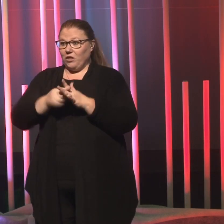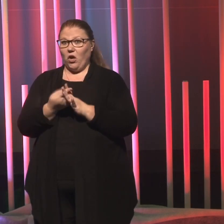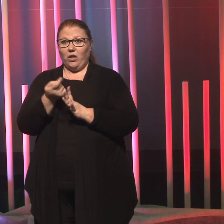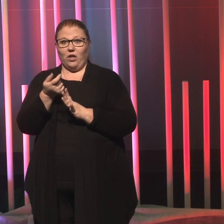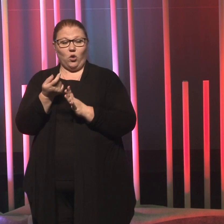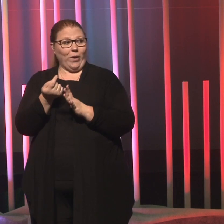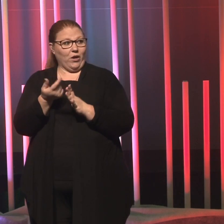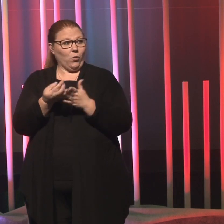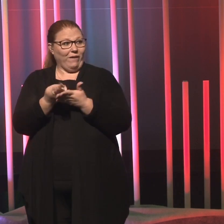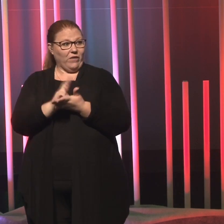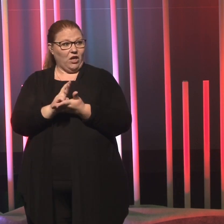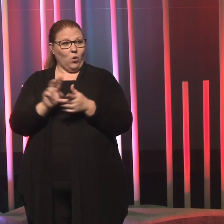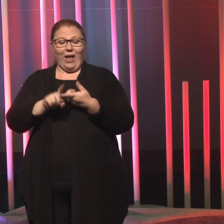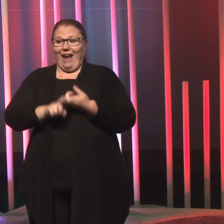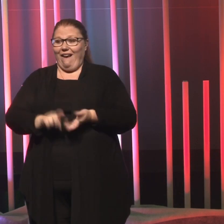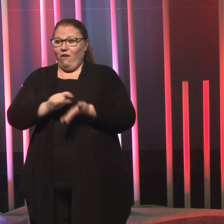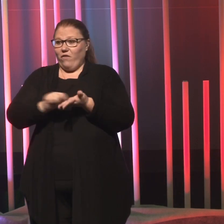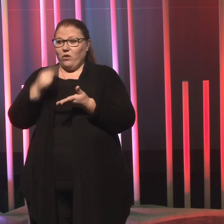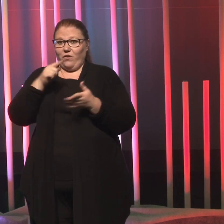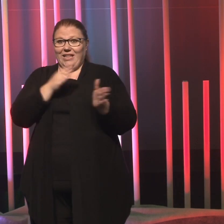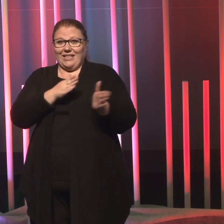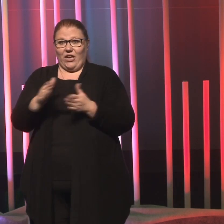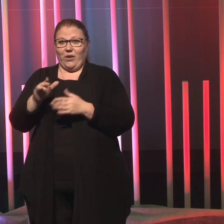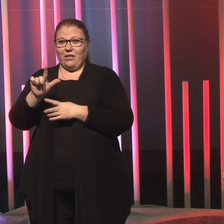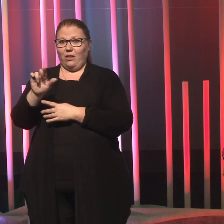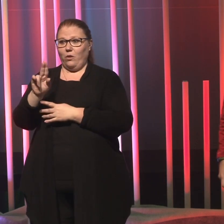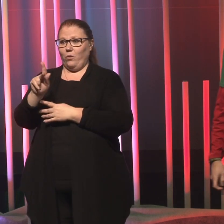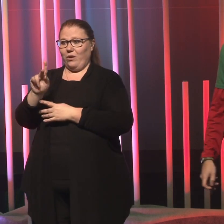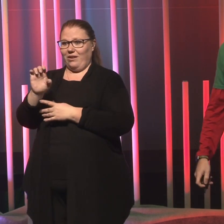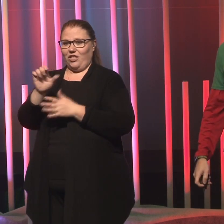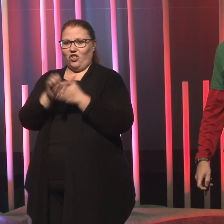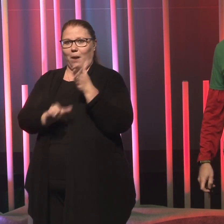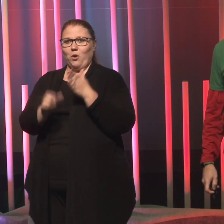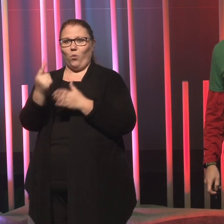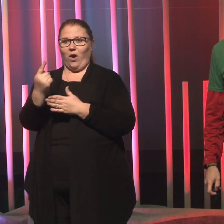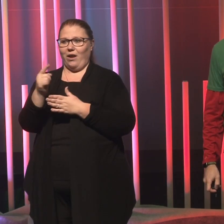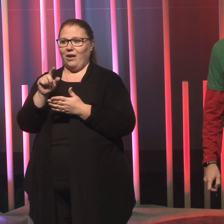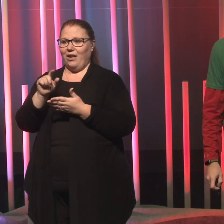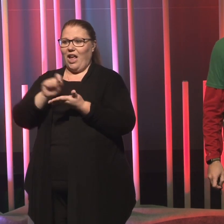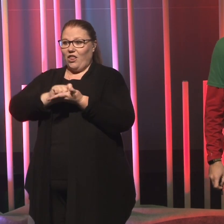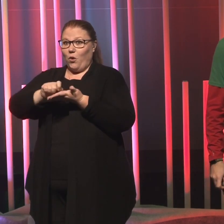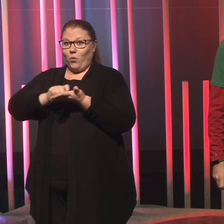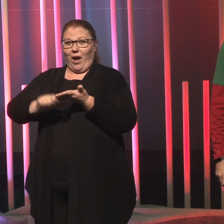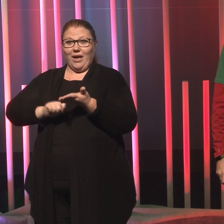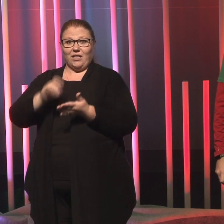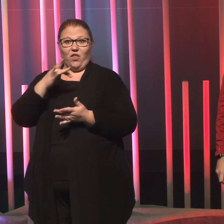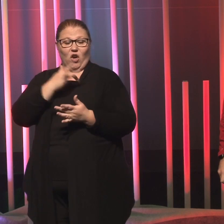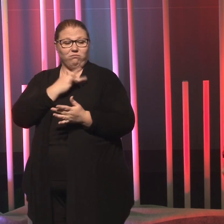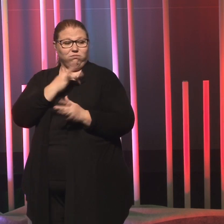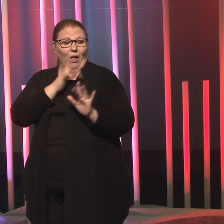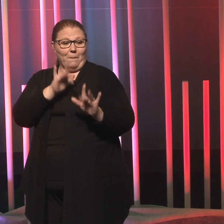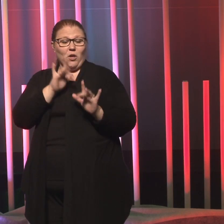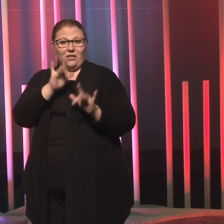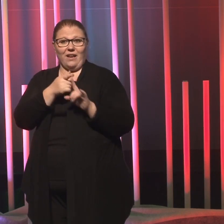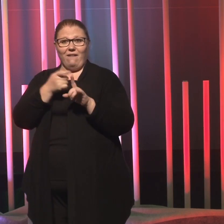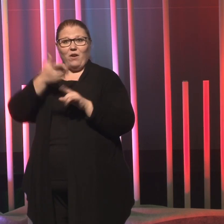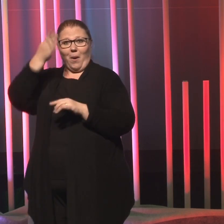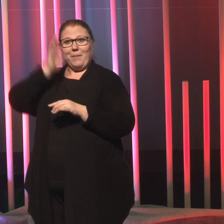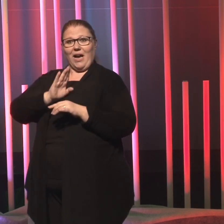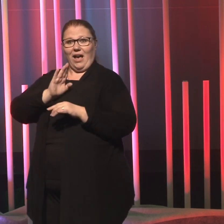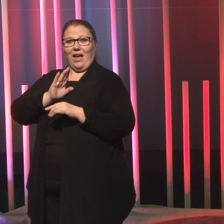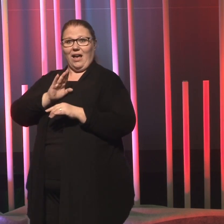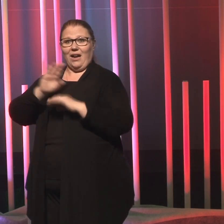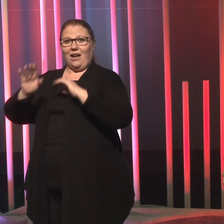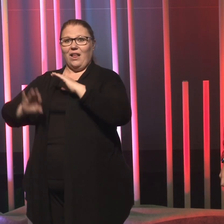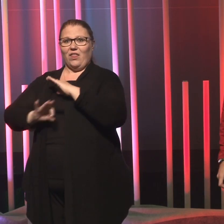quick review. Our anchor verse for this series is found in Luke chapter 1, where Luke writes, "In the heartfelt mercy of our God, the dawn from on high will visit